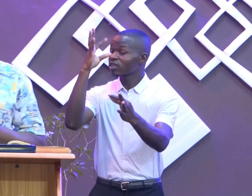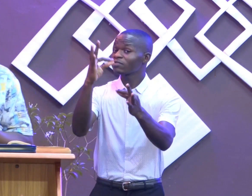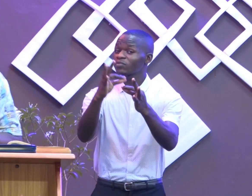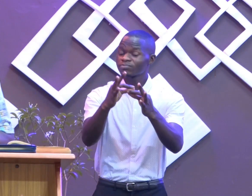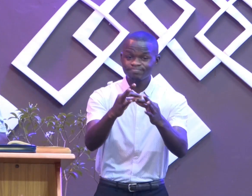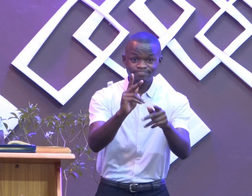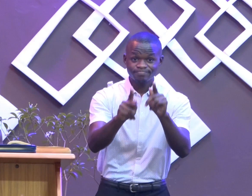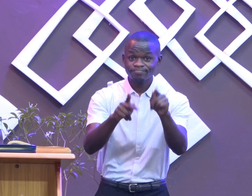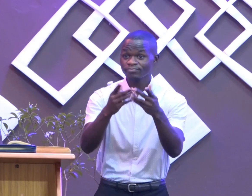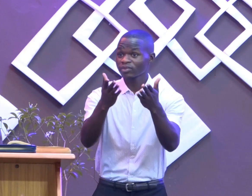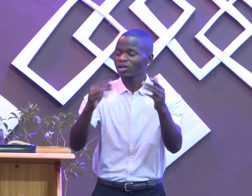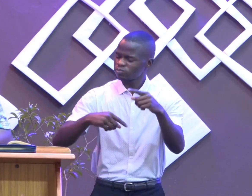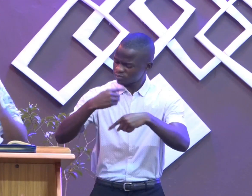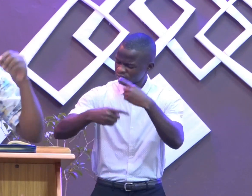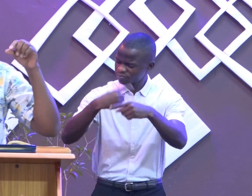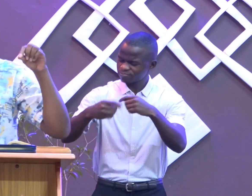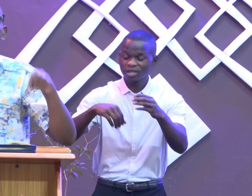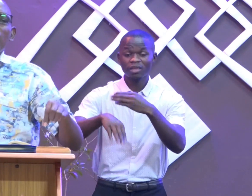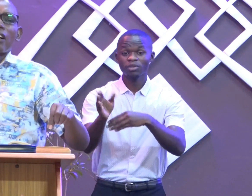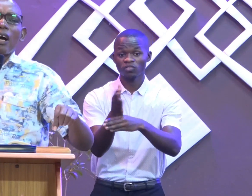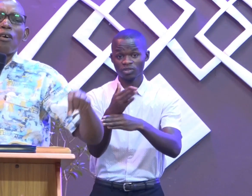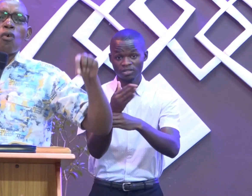up rich and faithful men who are going to invest in